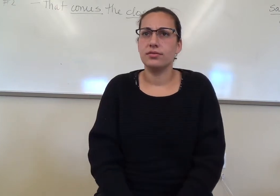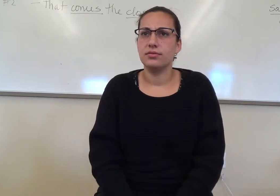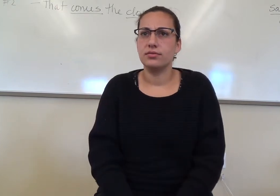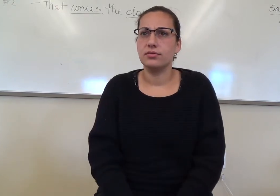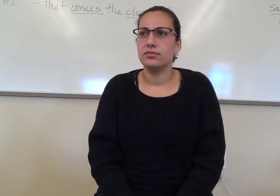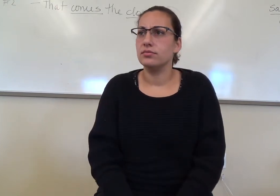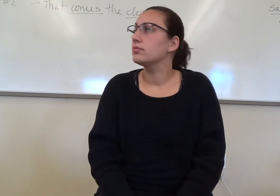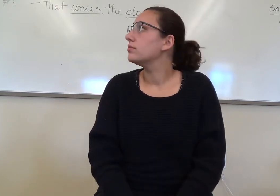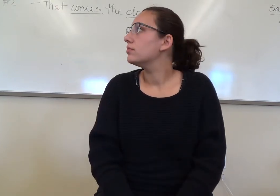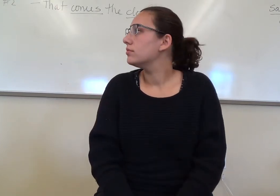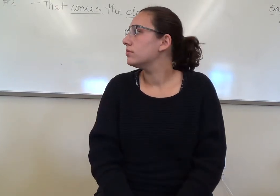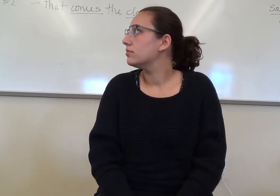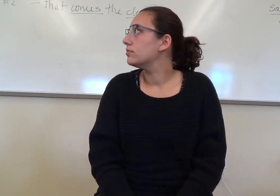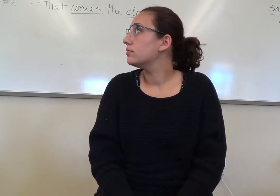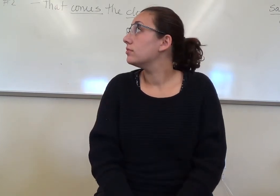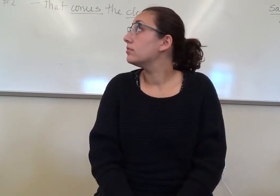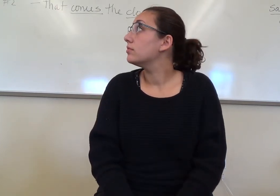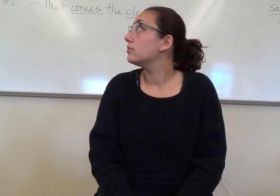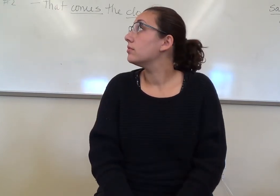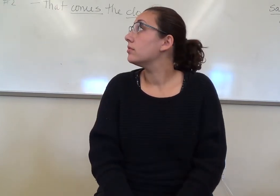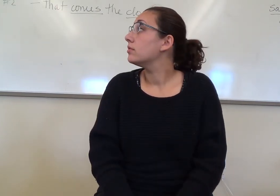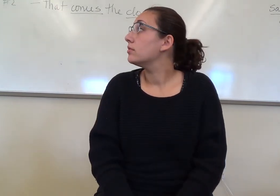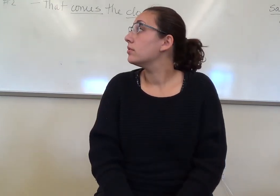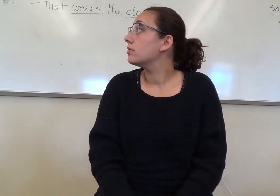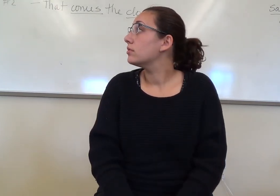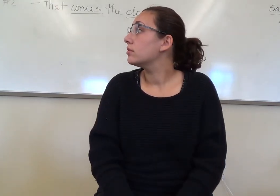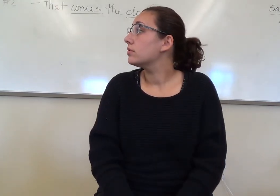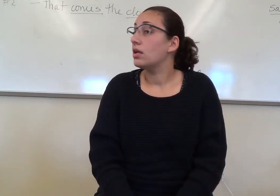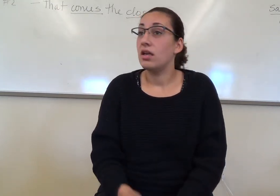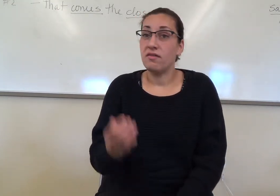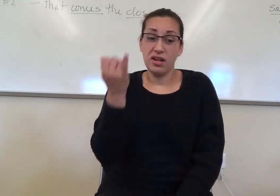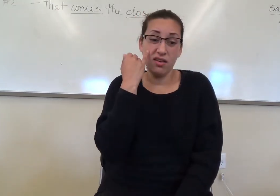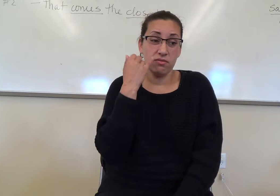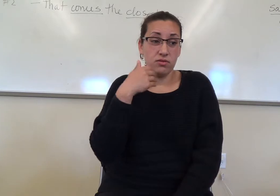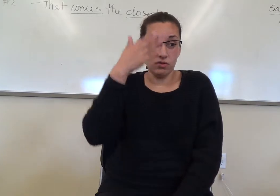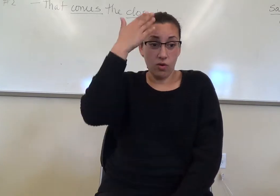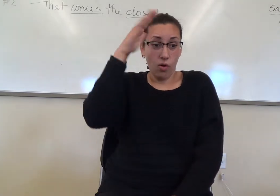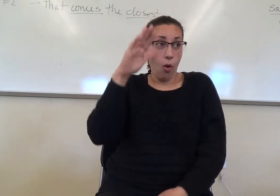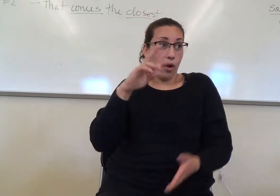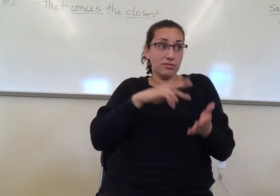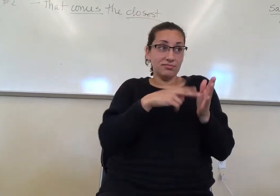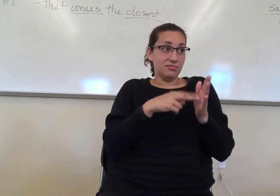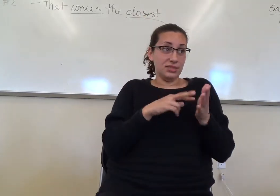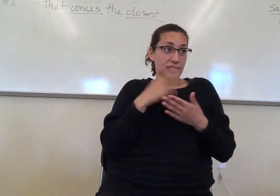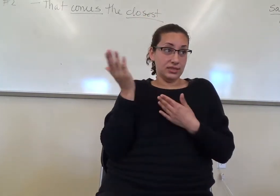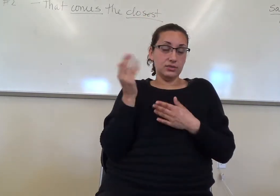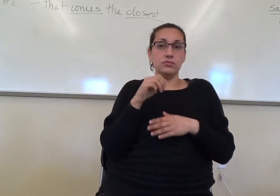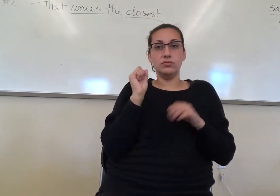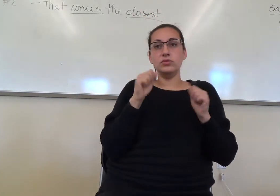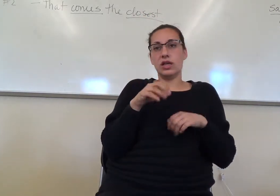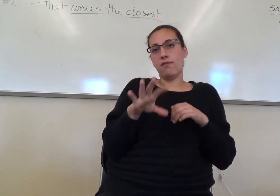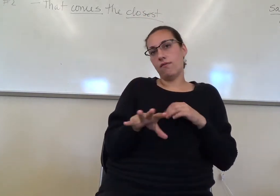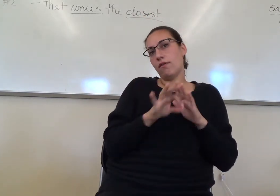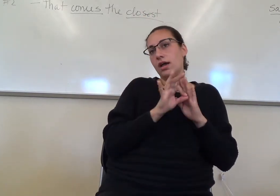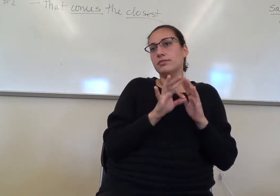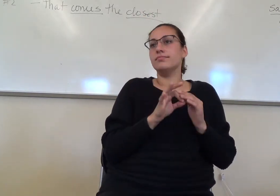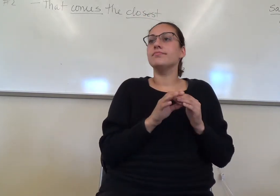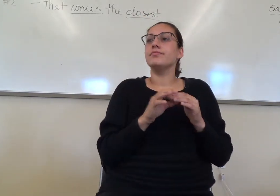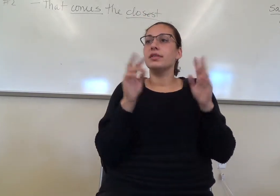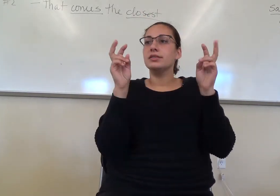Yeah, even if you didn't know what any of this said, you could pick out the topic sentence. This is a